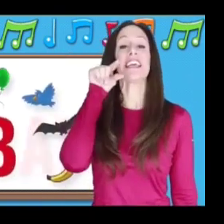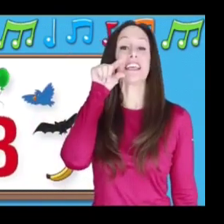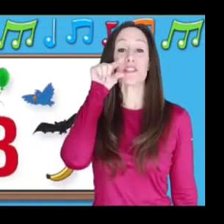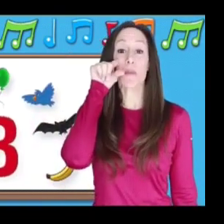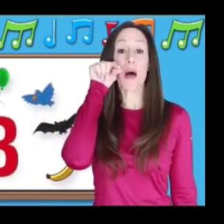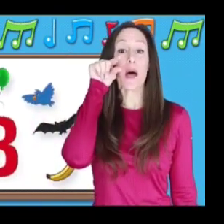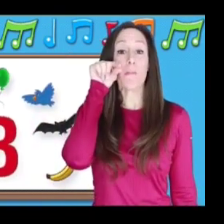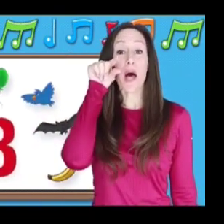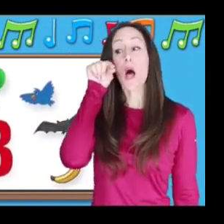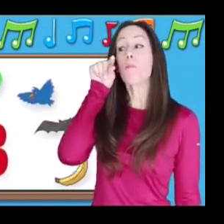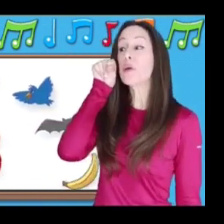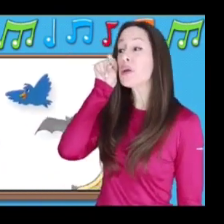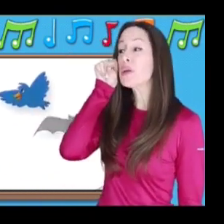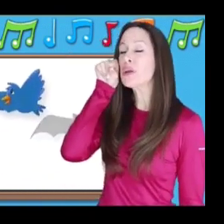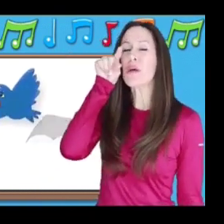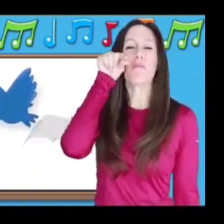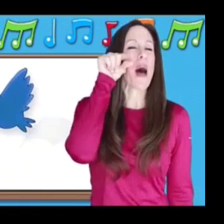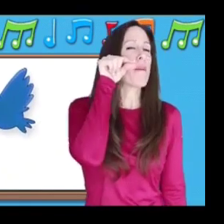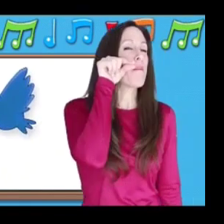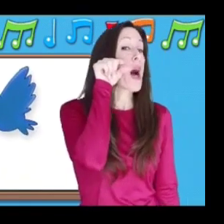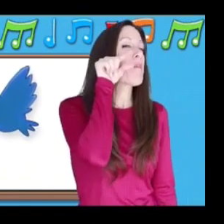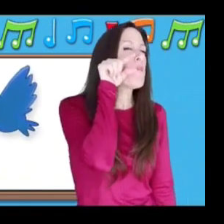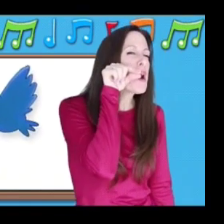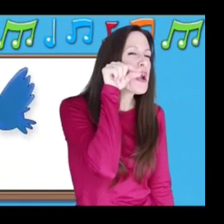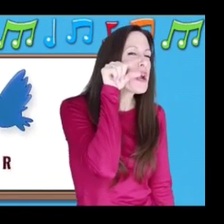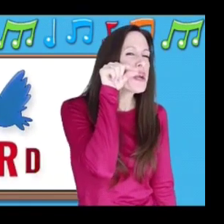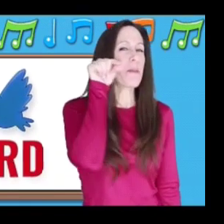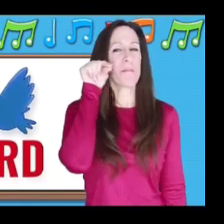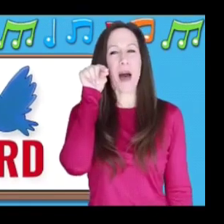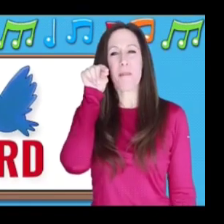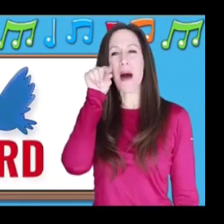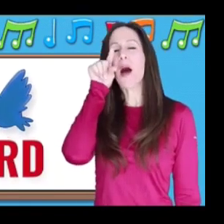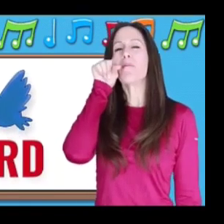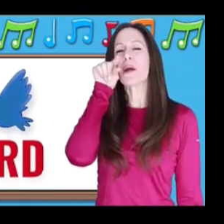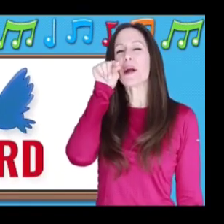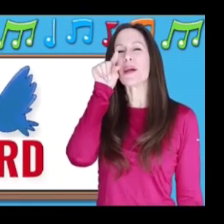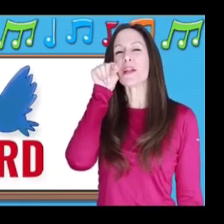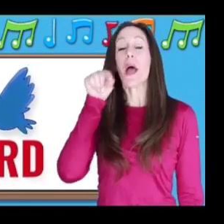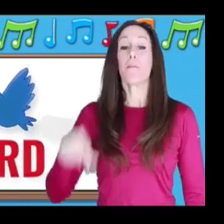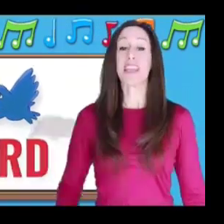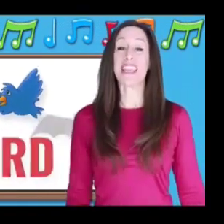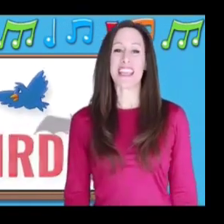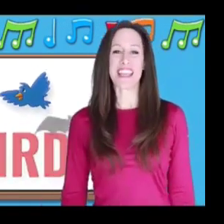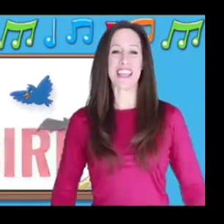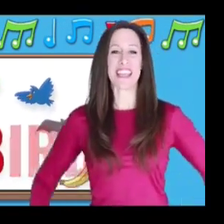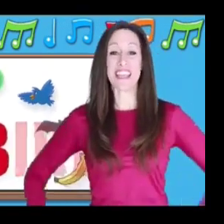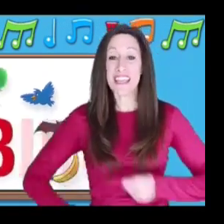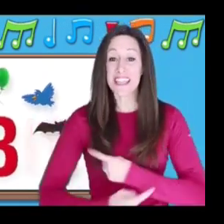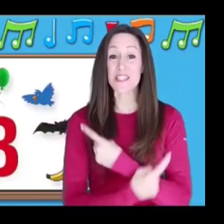B is for bird, bird, bird. B is